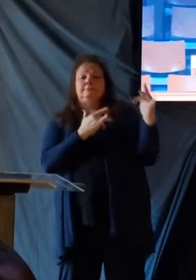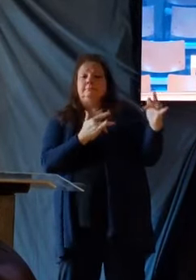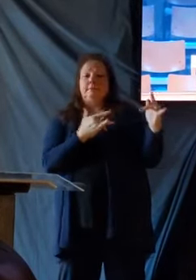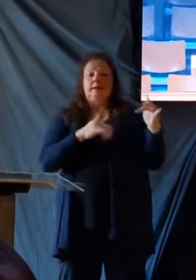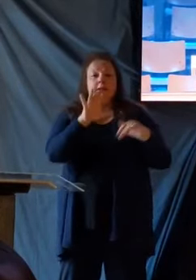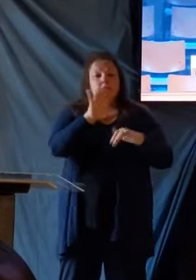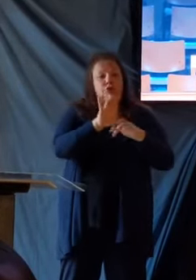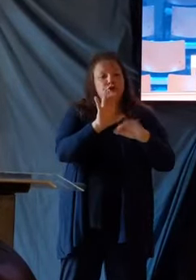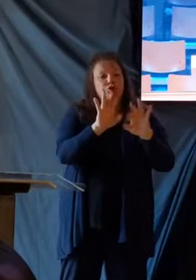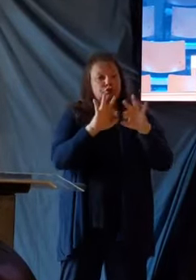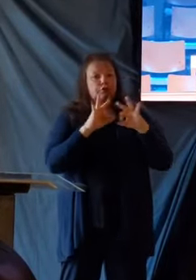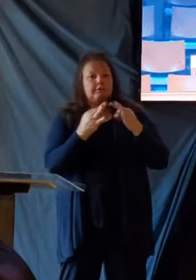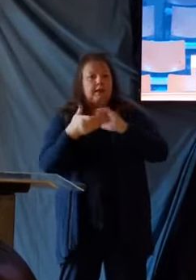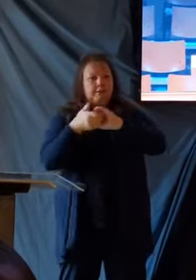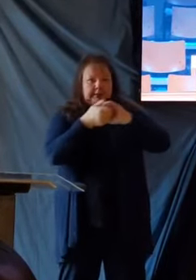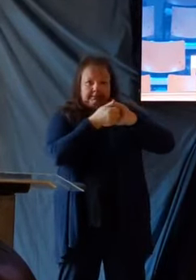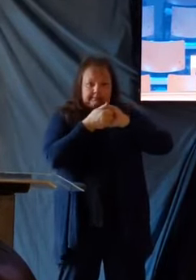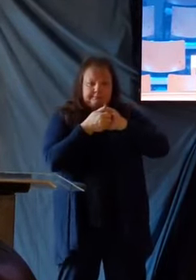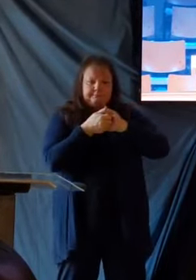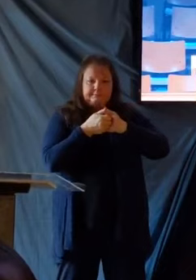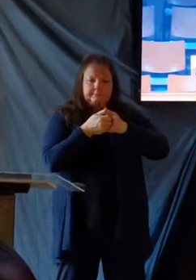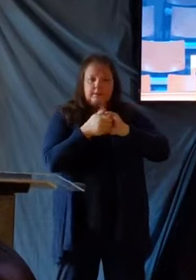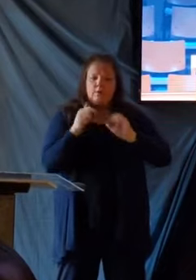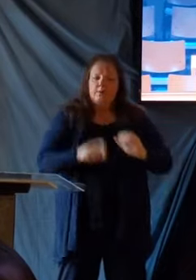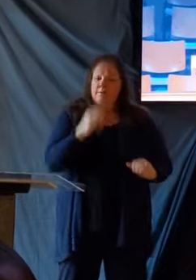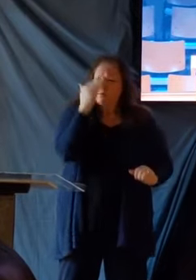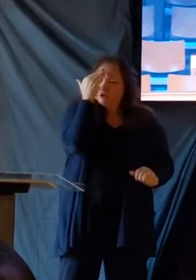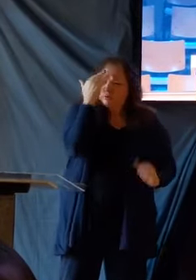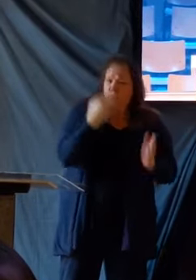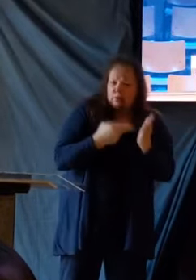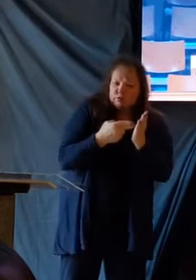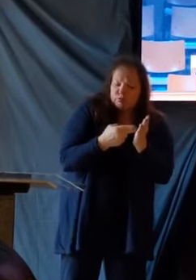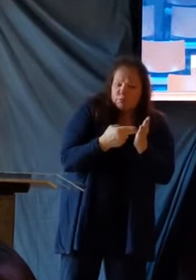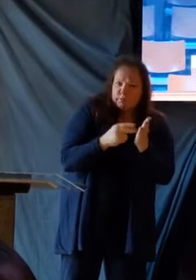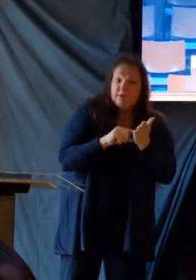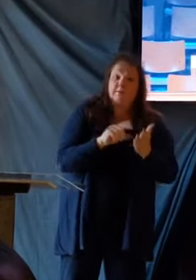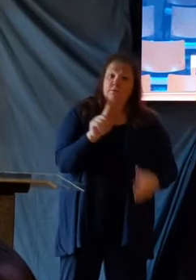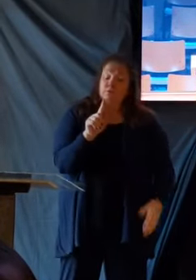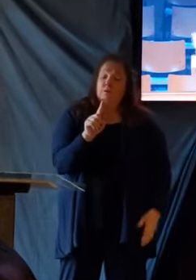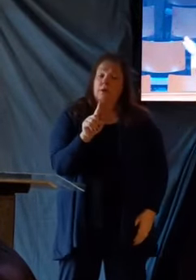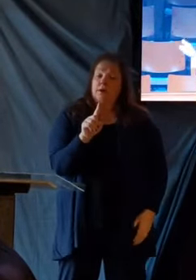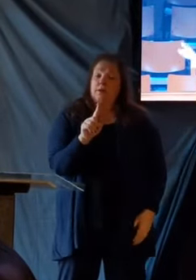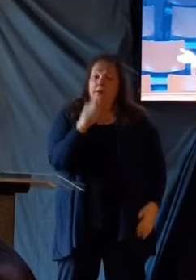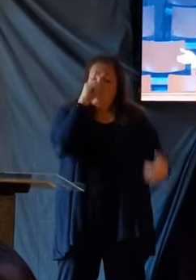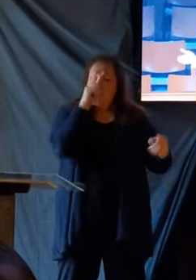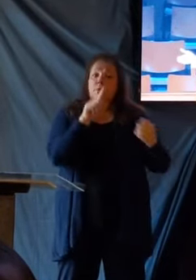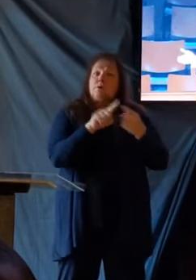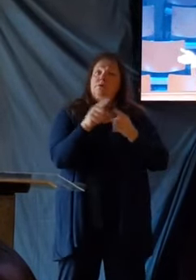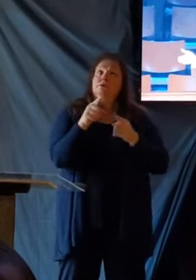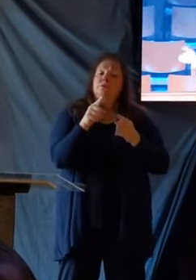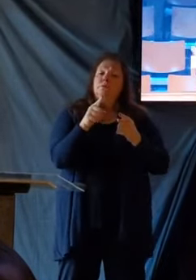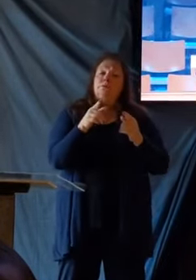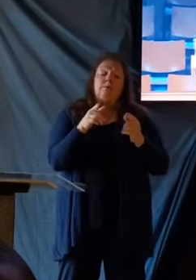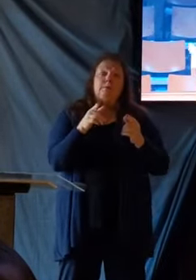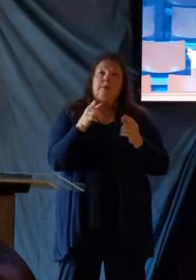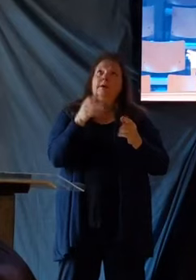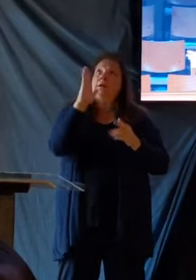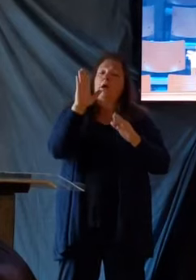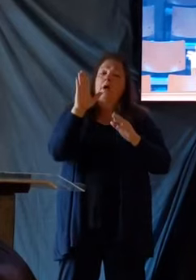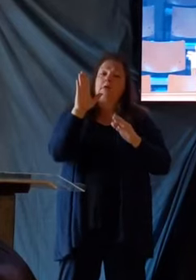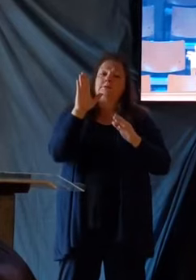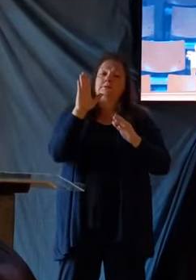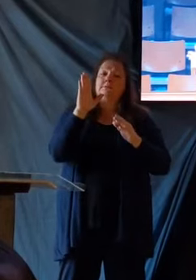of the church family. It takes the knowledge of the truth, the end of verse 1, which is according to godliness. You cannot